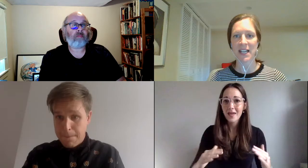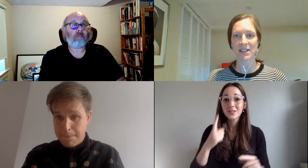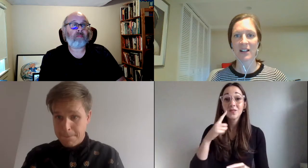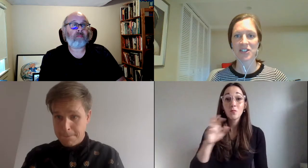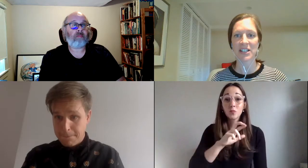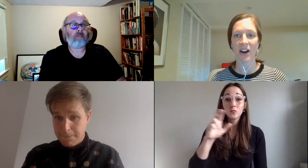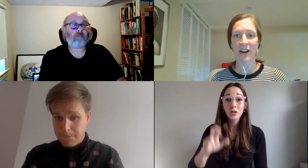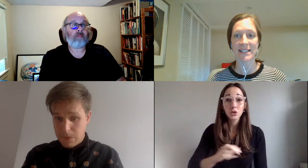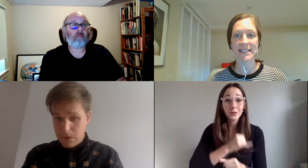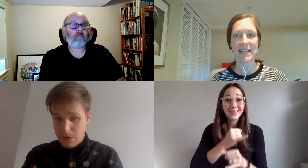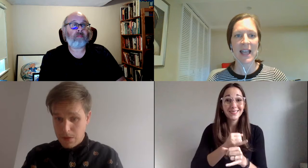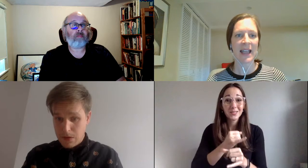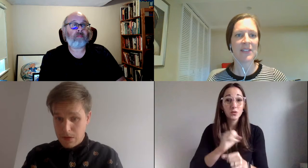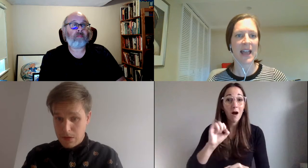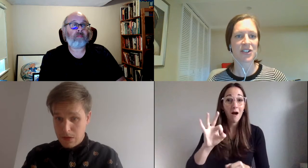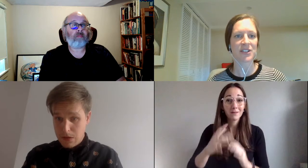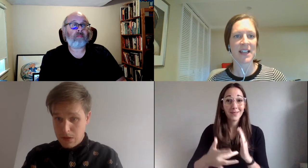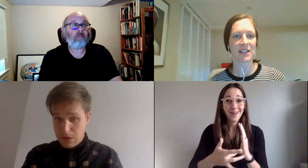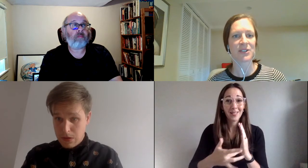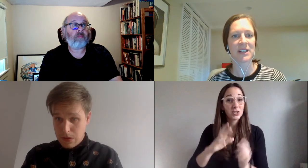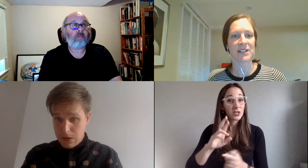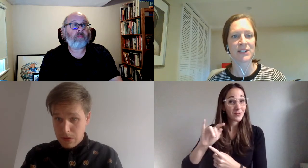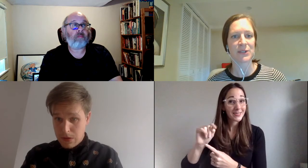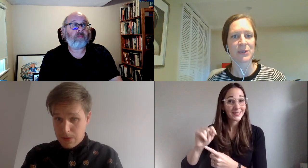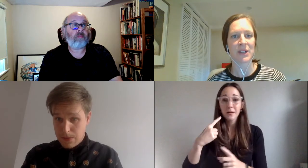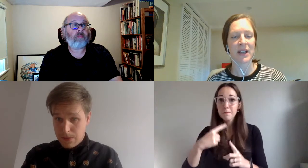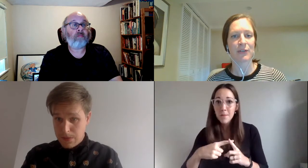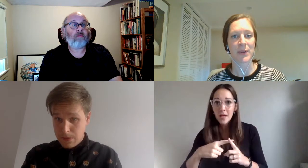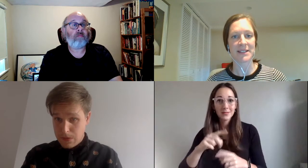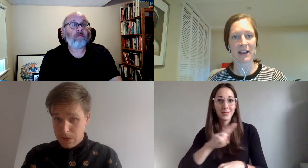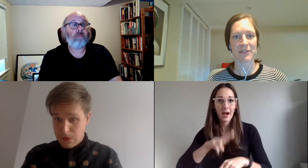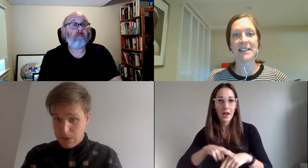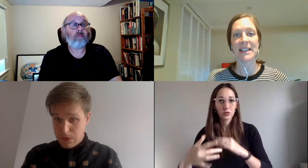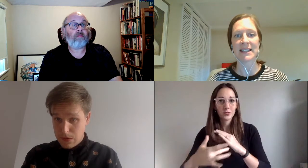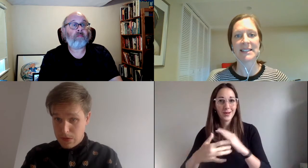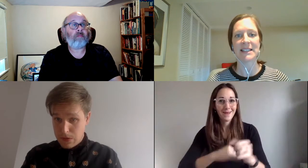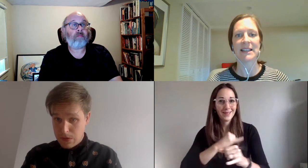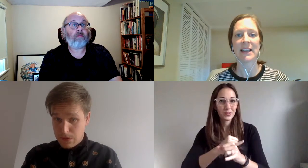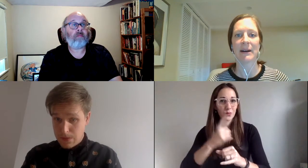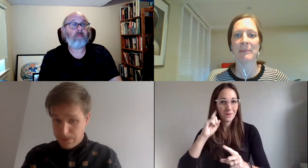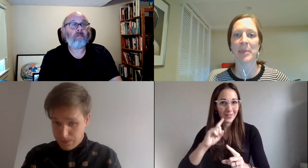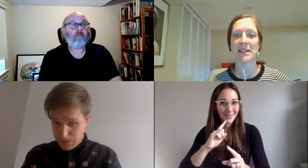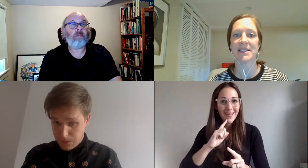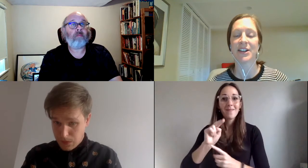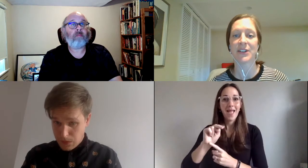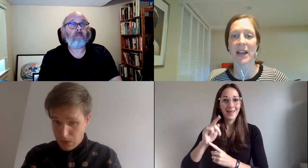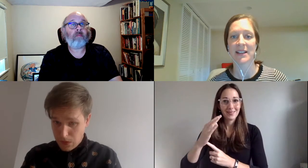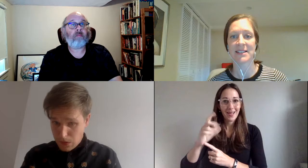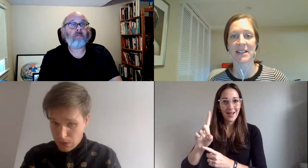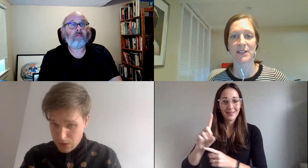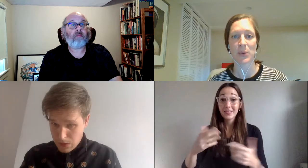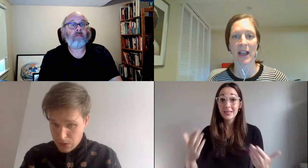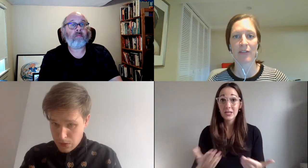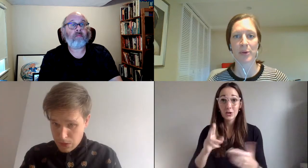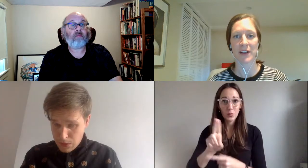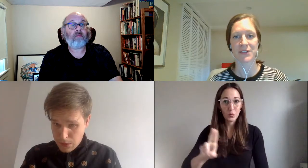of Technology, RIT, and the National Technical Institute for the Deaf, NTID, based here in the United